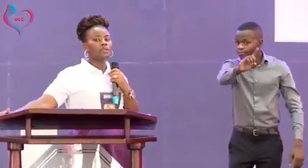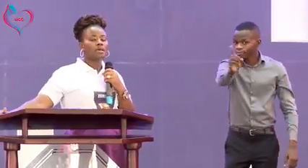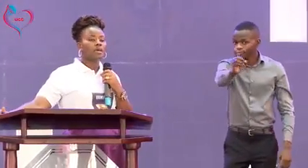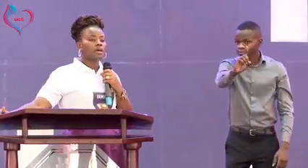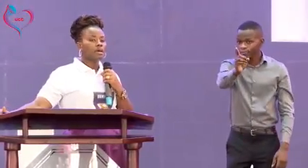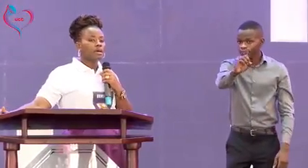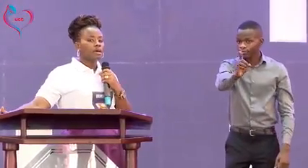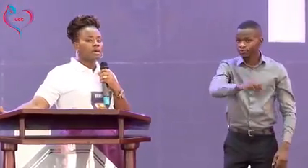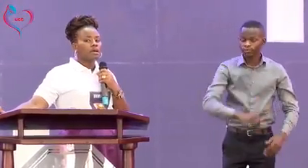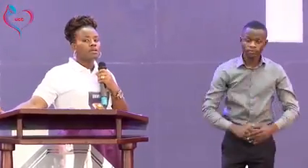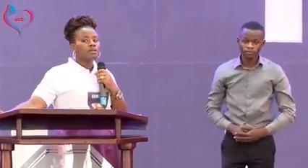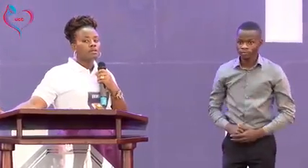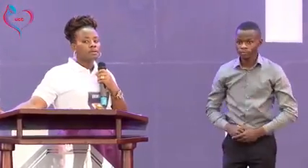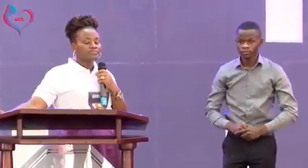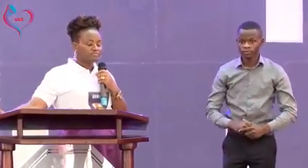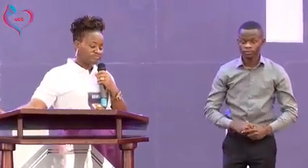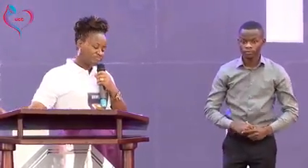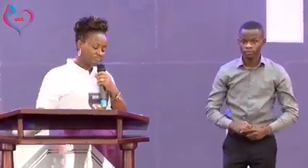yamba.